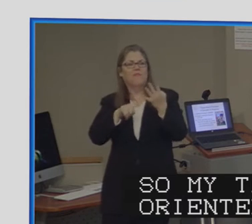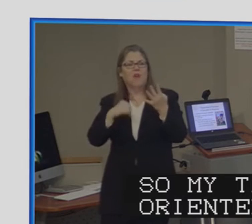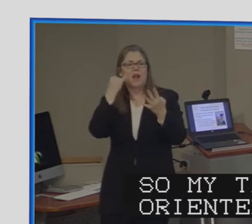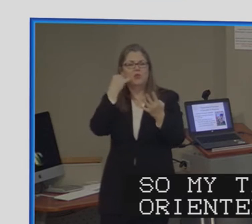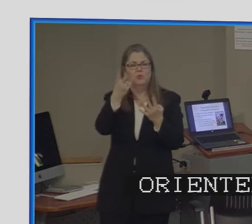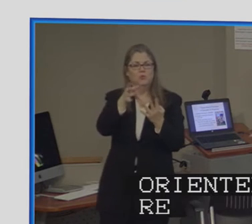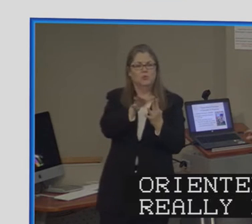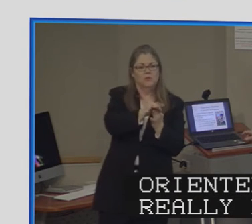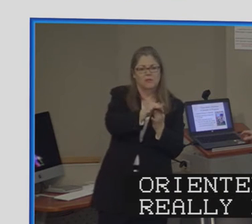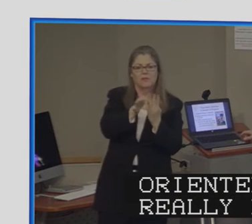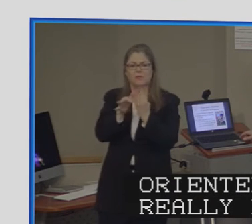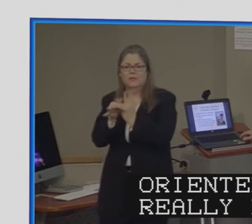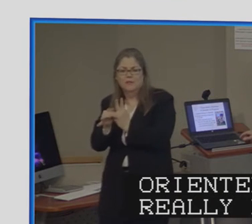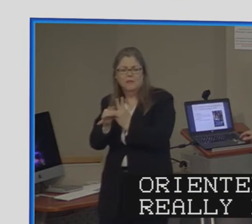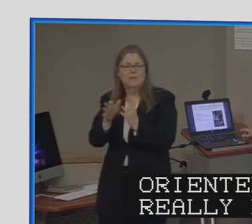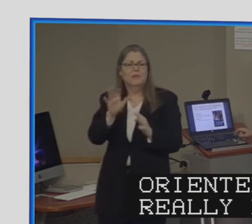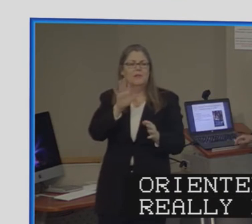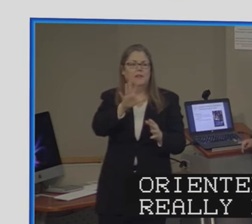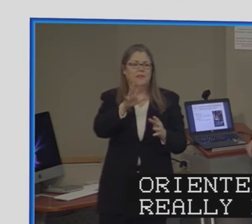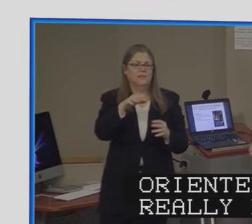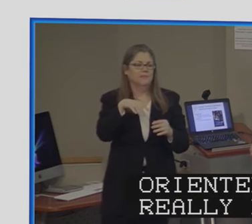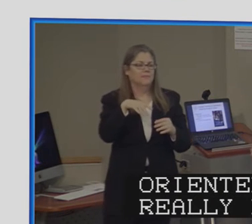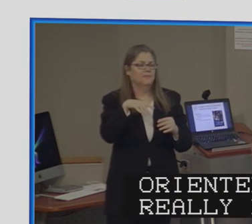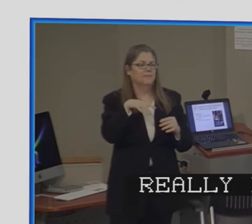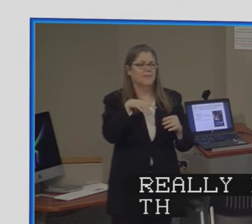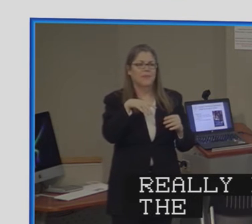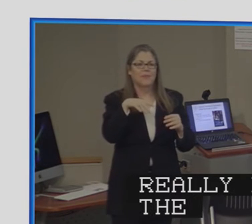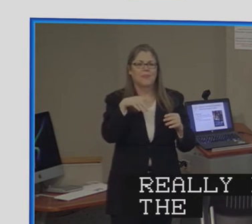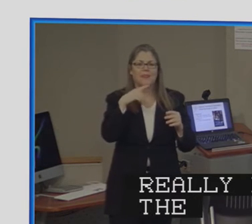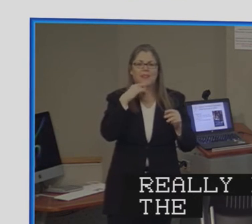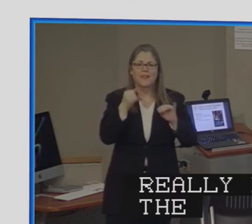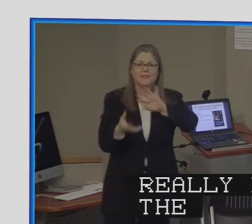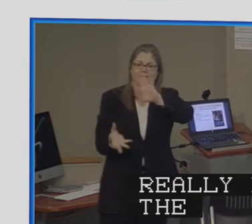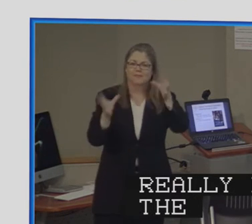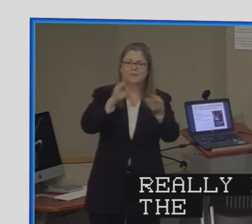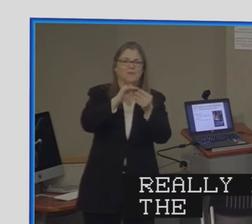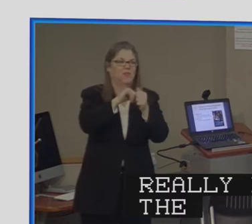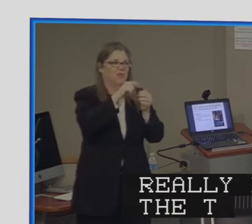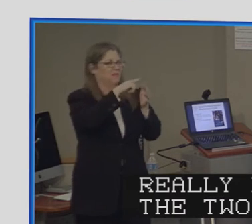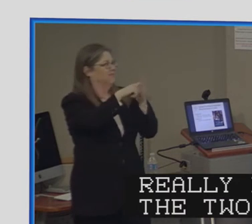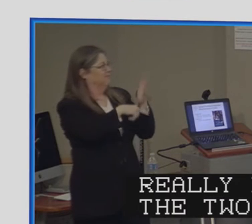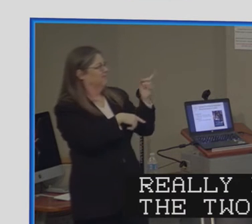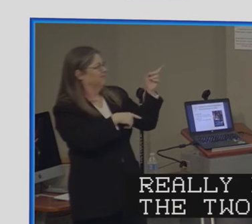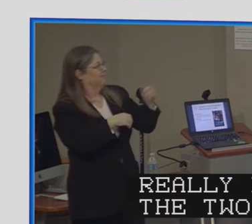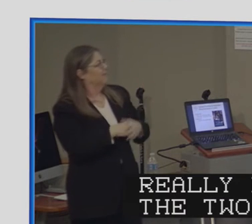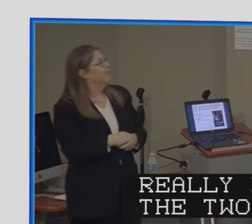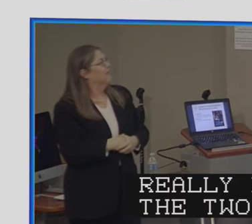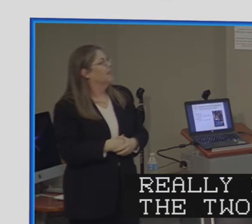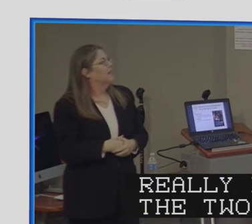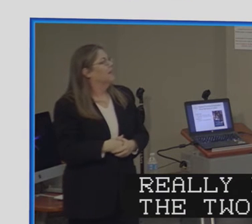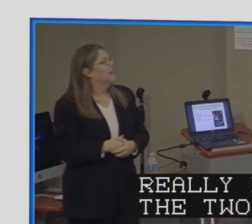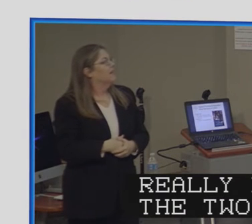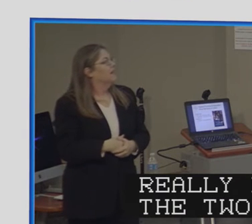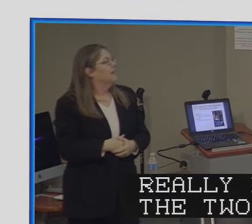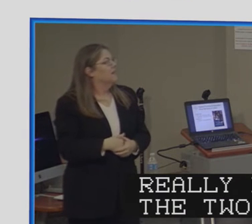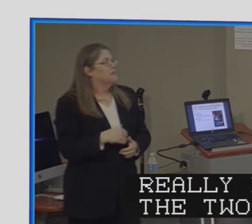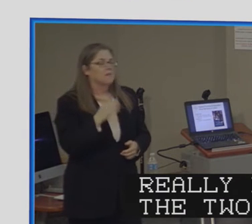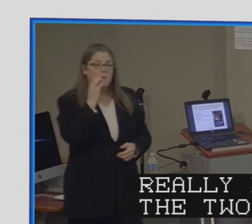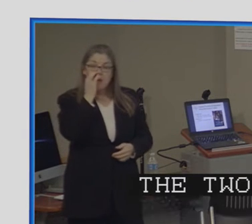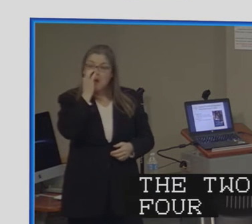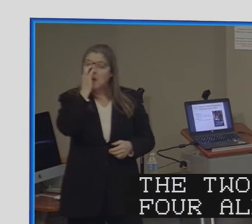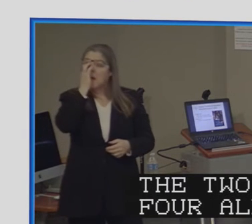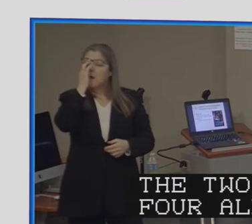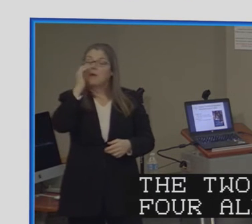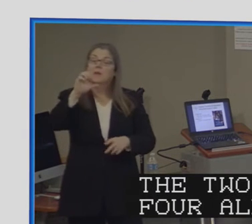in number three make four all in all. So let's take the first one, the idea that